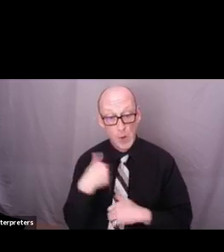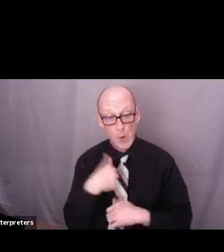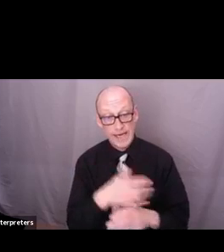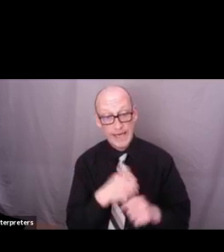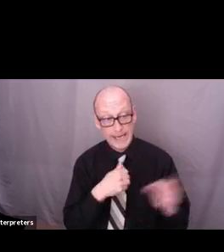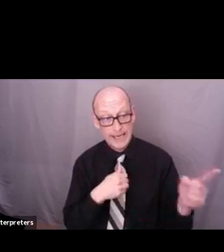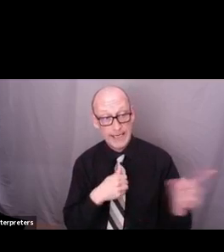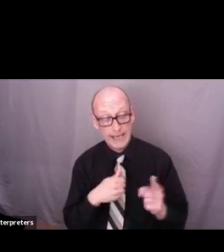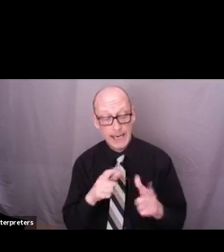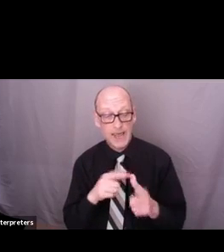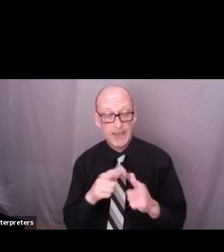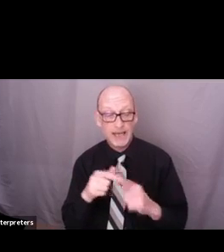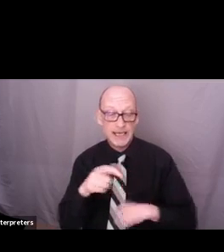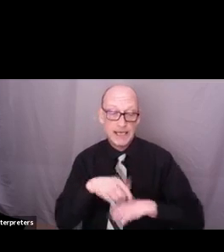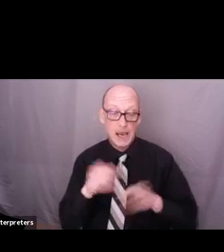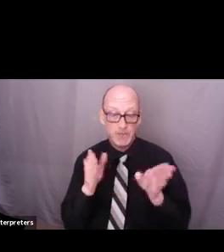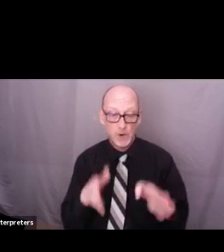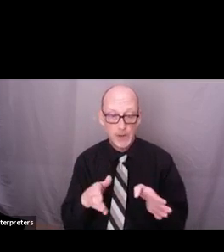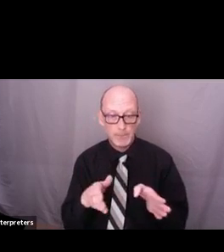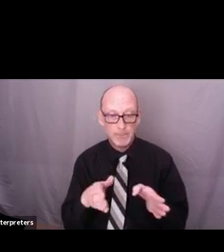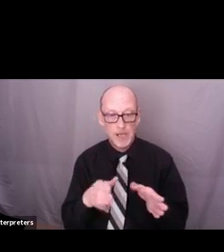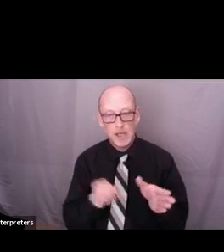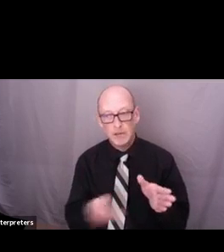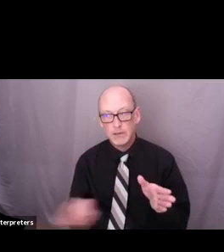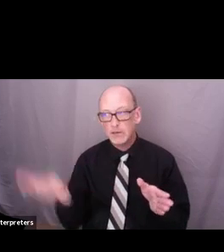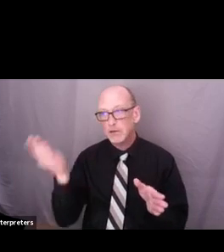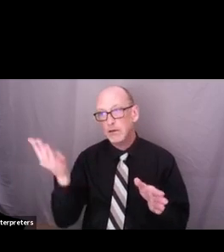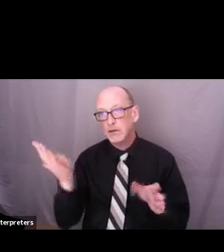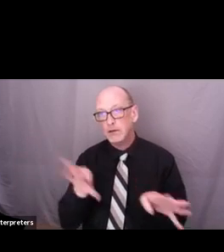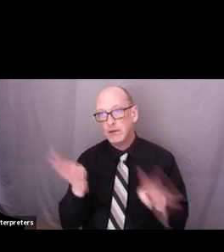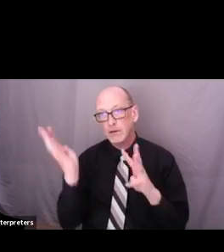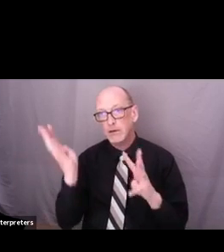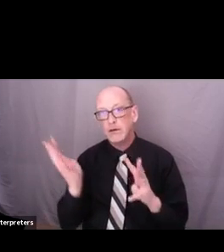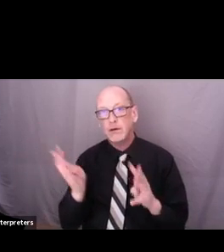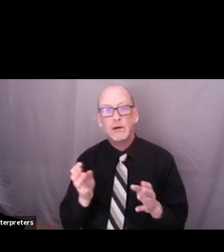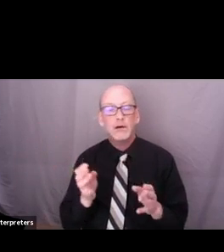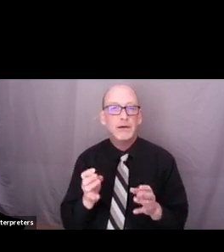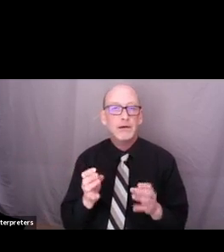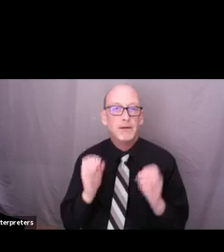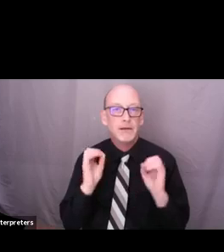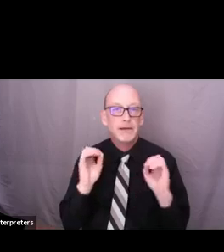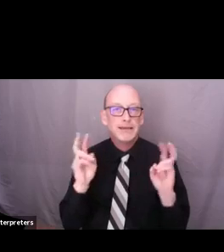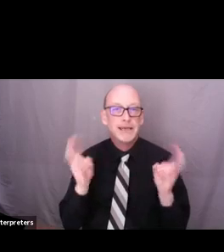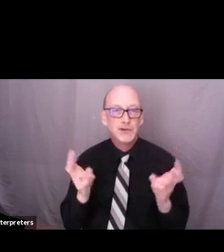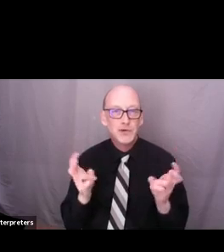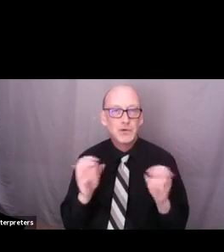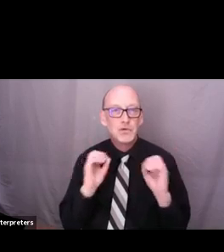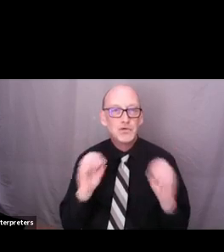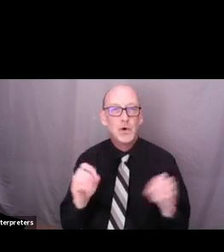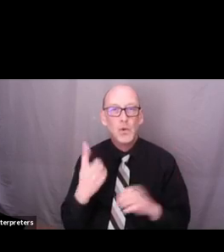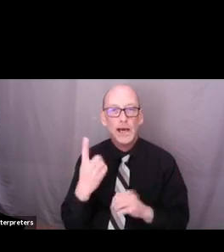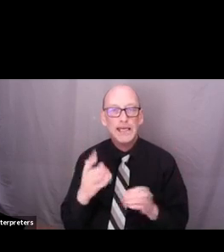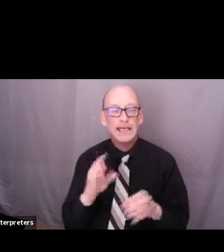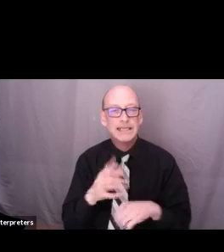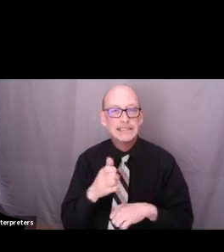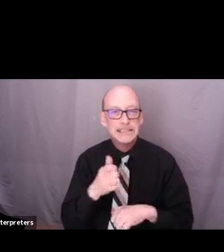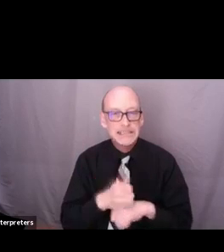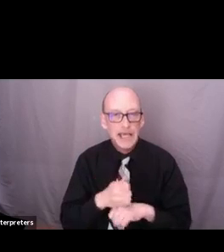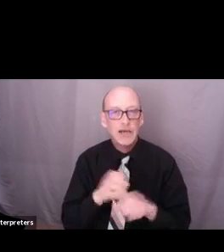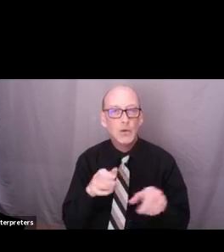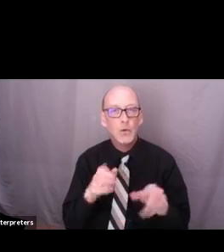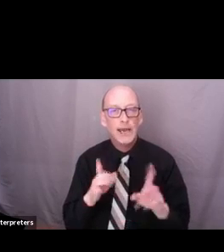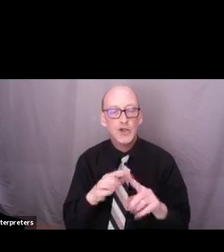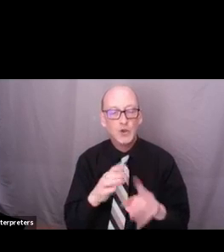time frames are. It kind of all goes into this issue of that there's no one set way to get that data in here to be